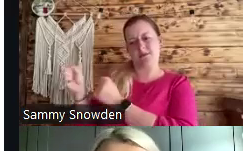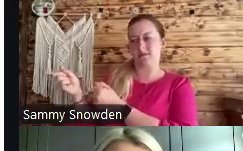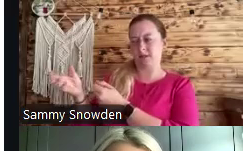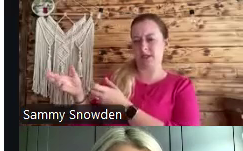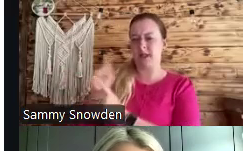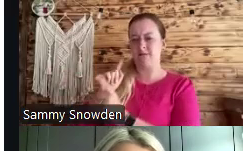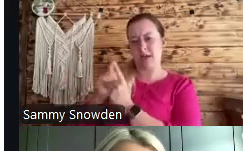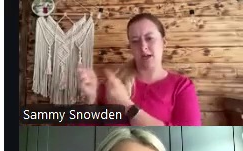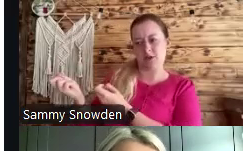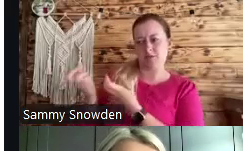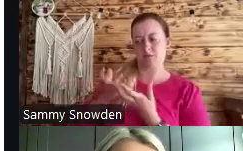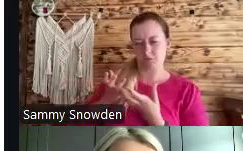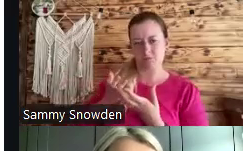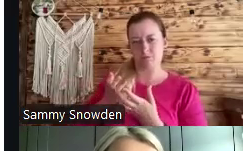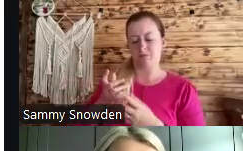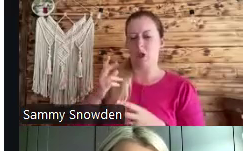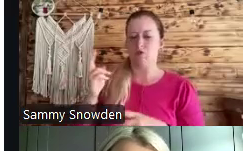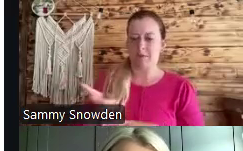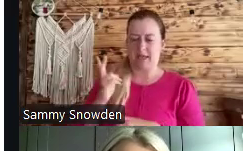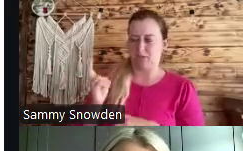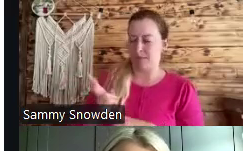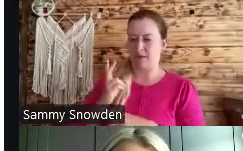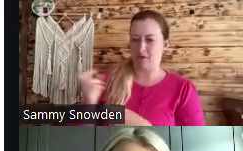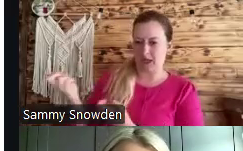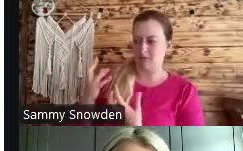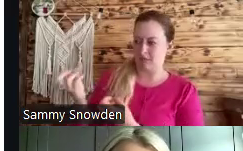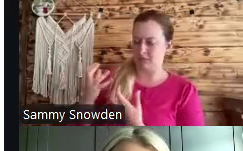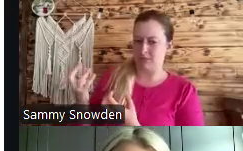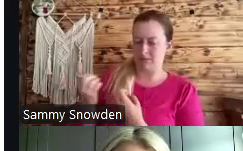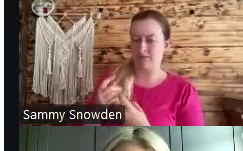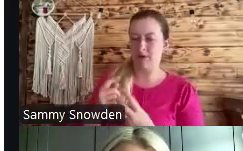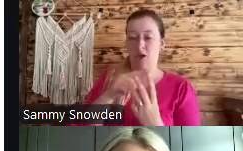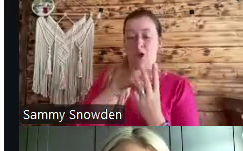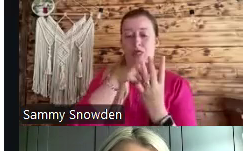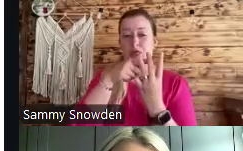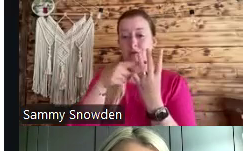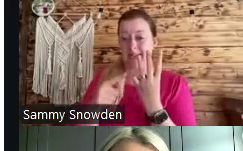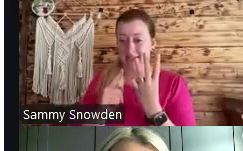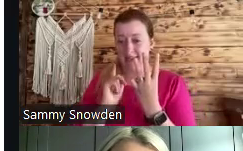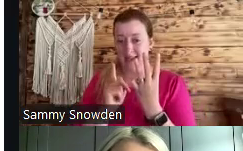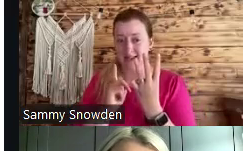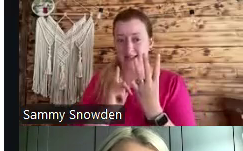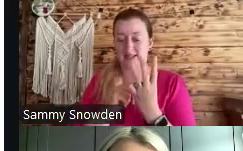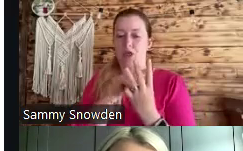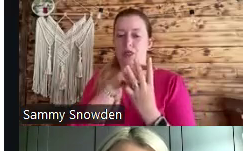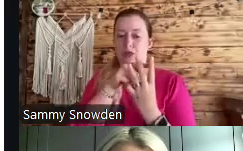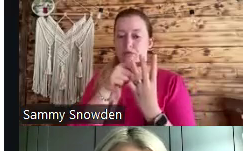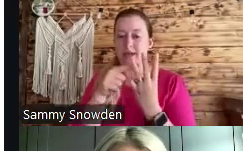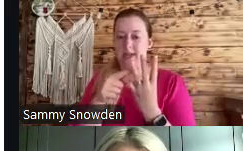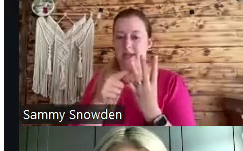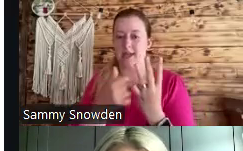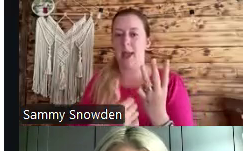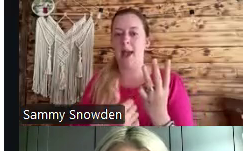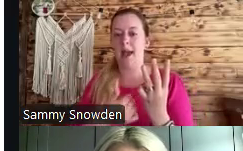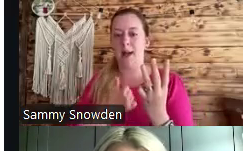kept repeating is the 3 products that doTERRA provide that can help basically